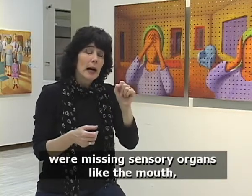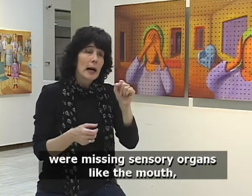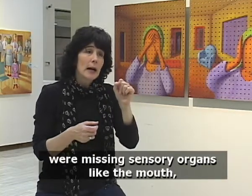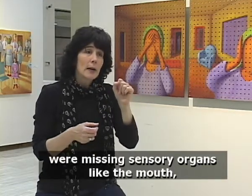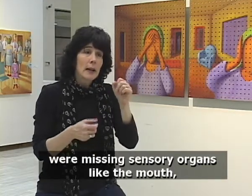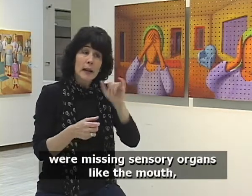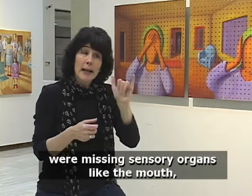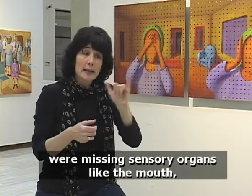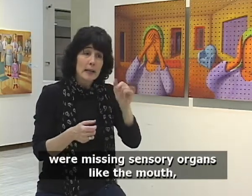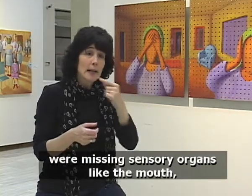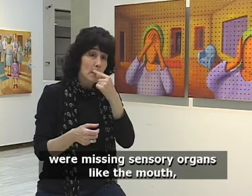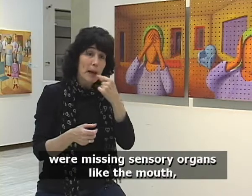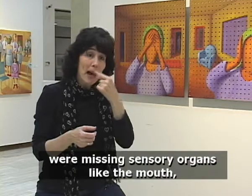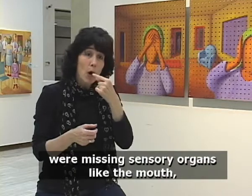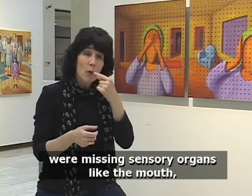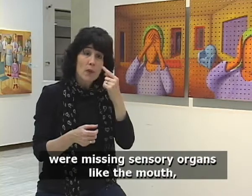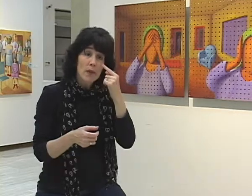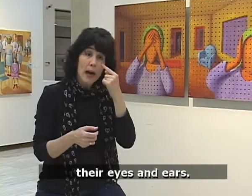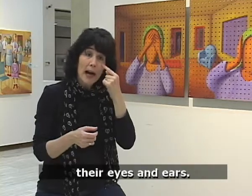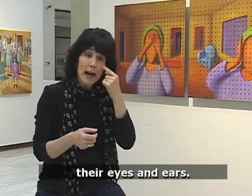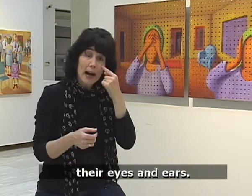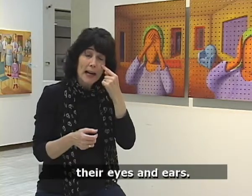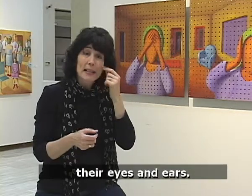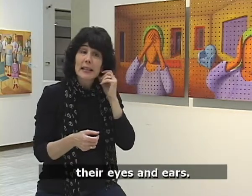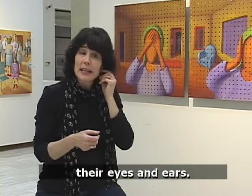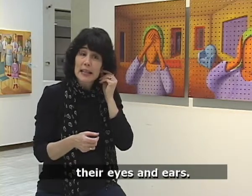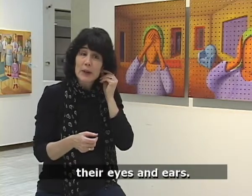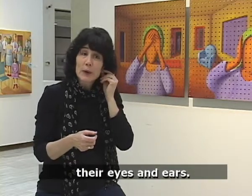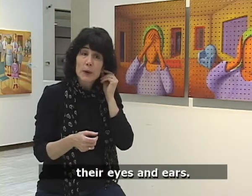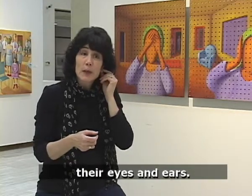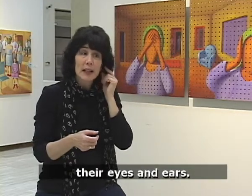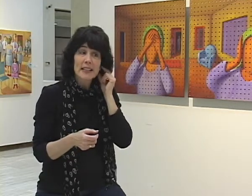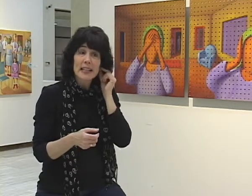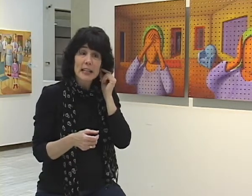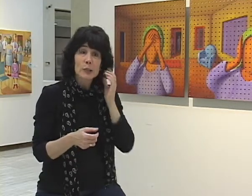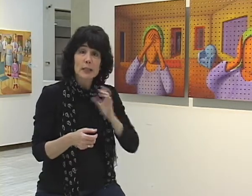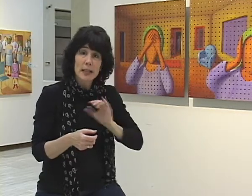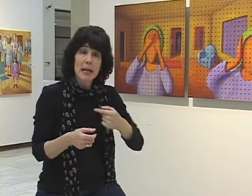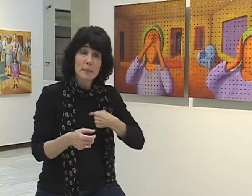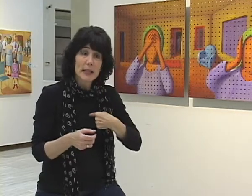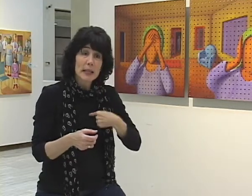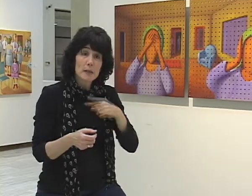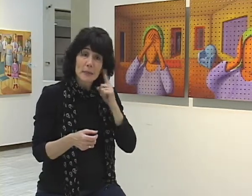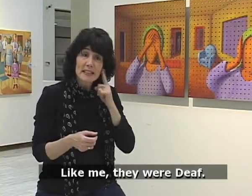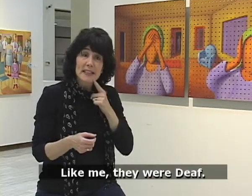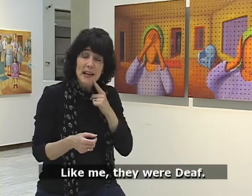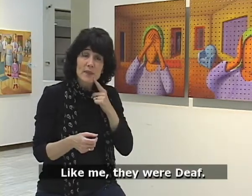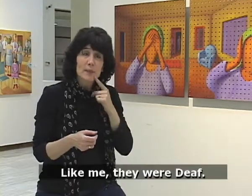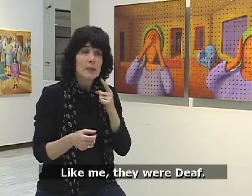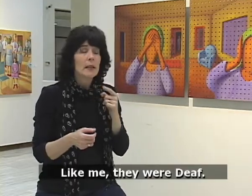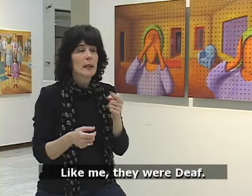like the mouth, their eyes and ears. Like me, they were